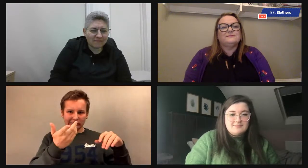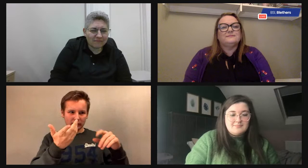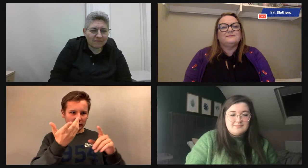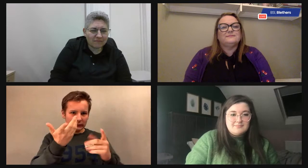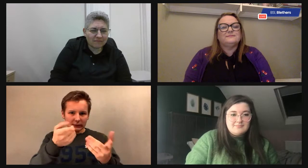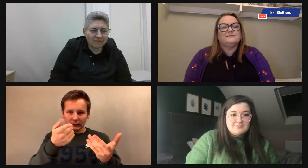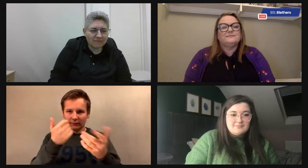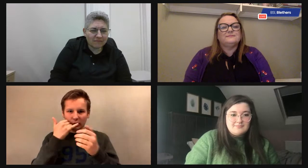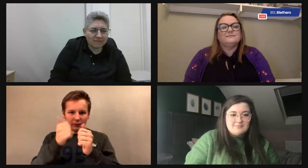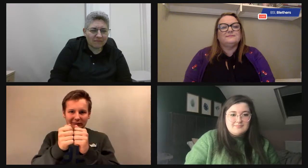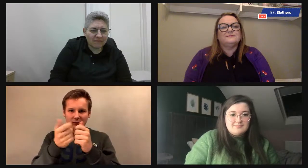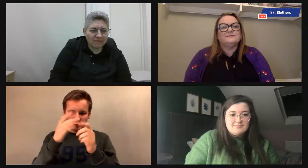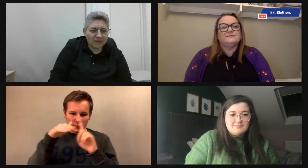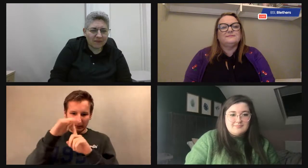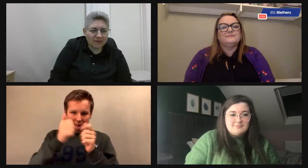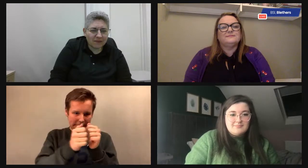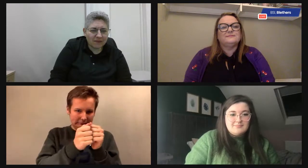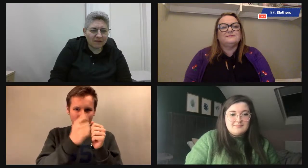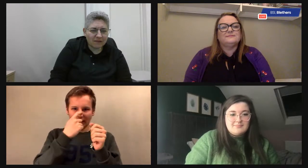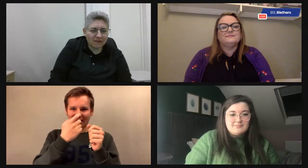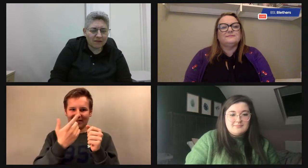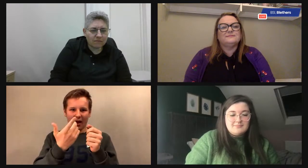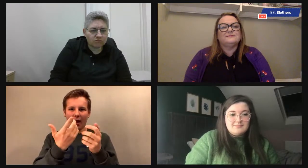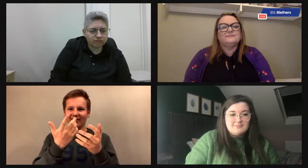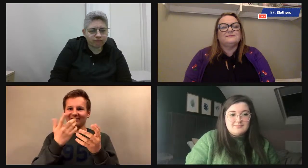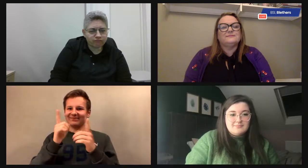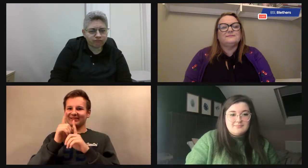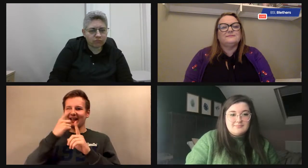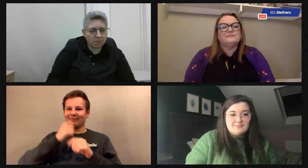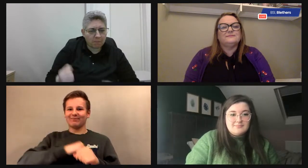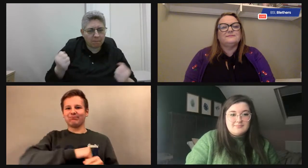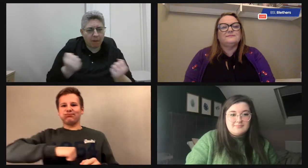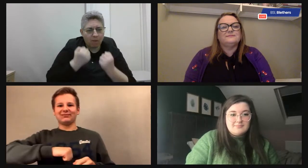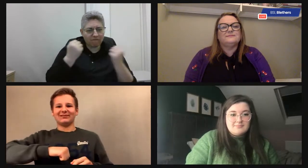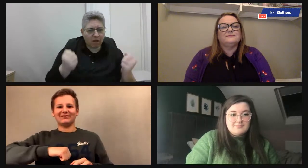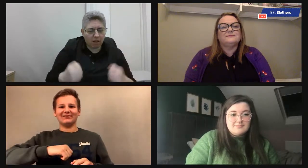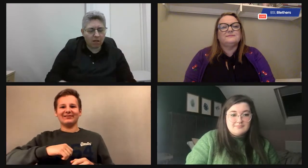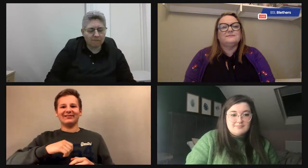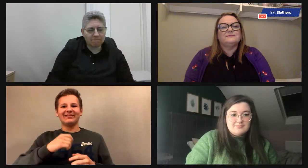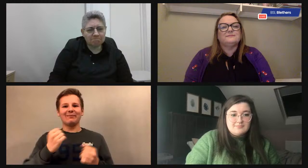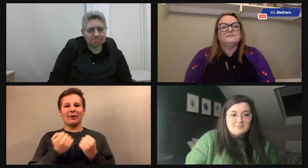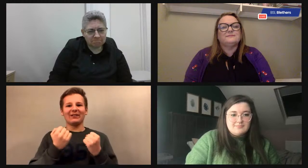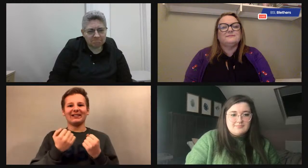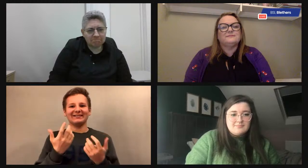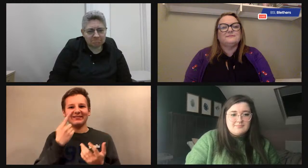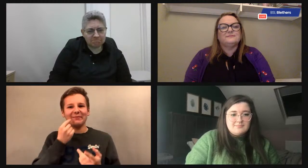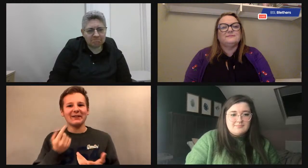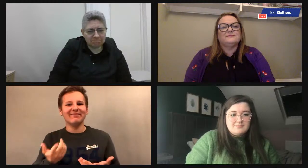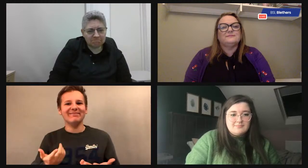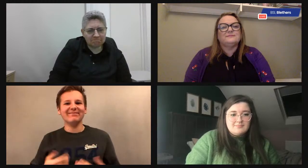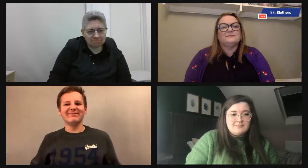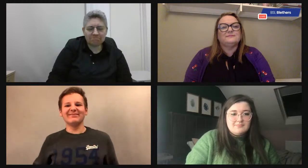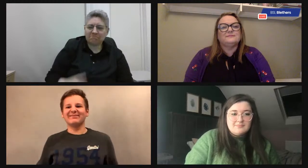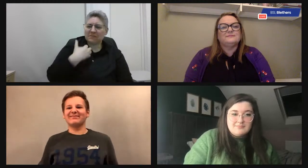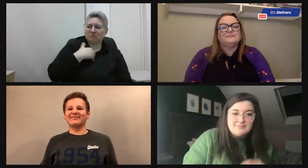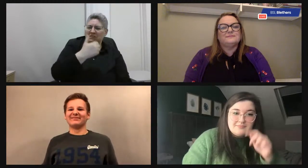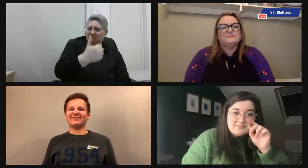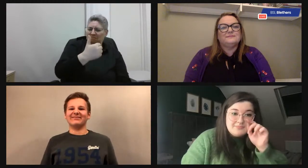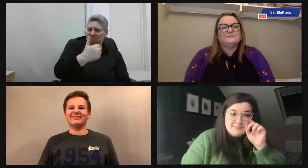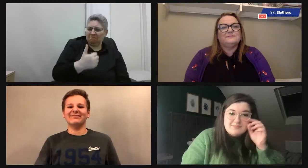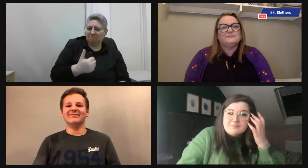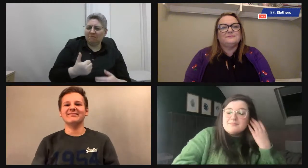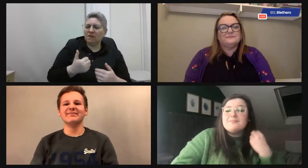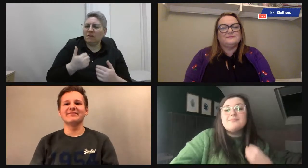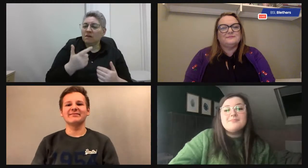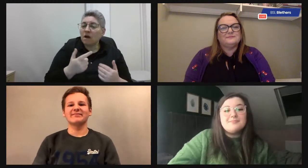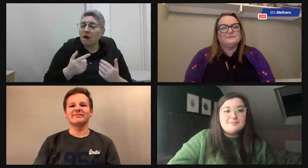stop all that sort of negative vibe, but when you see everybody's concentrating on It's their very phone, powerful,